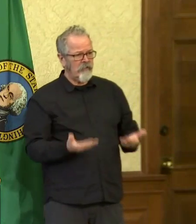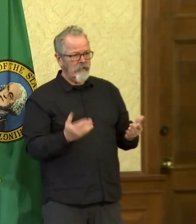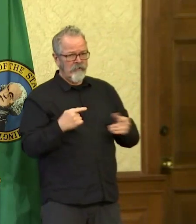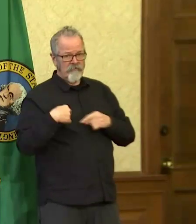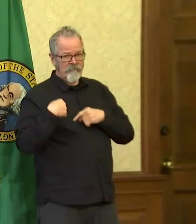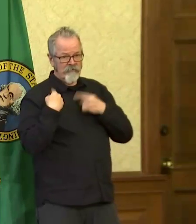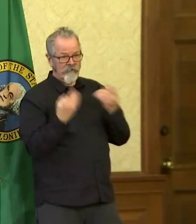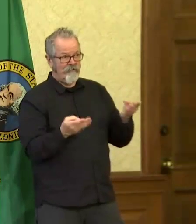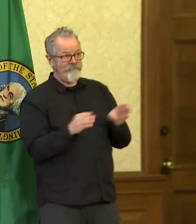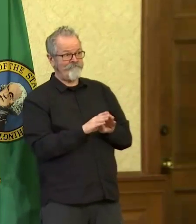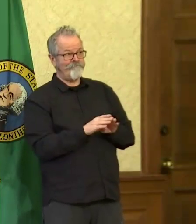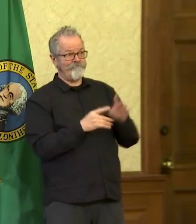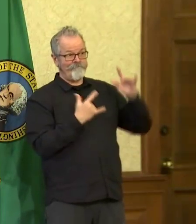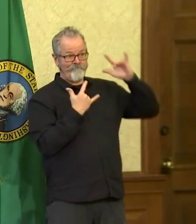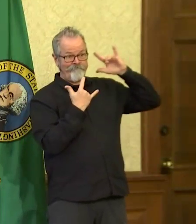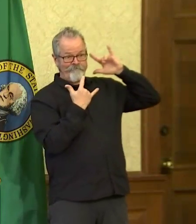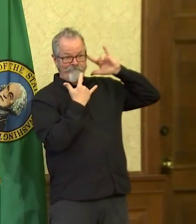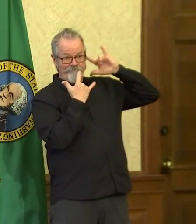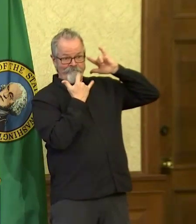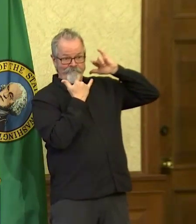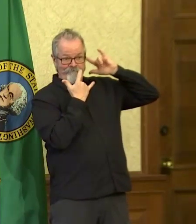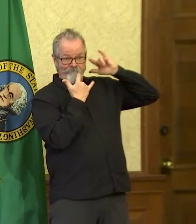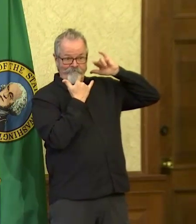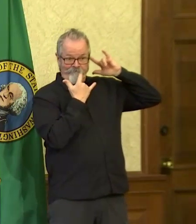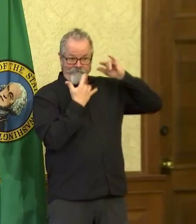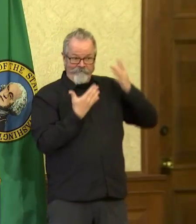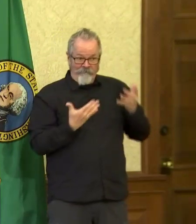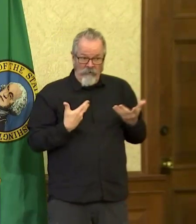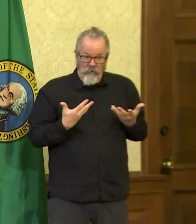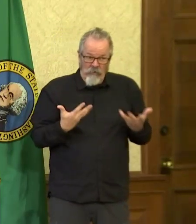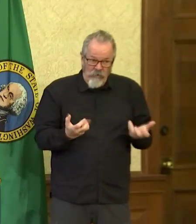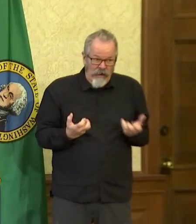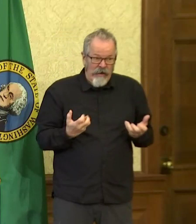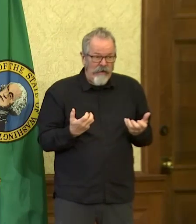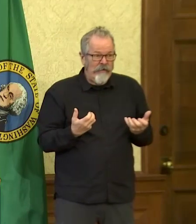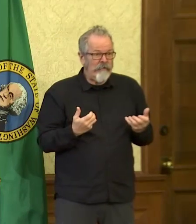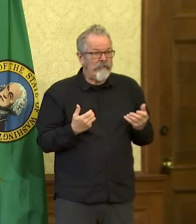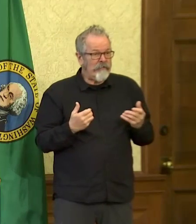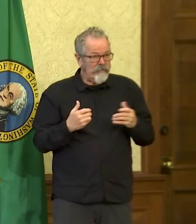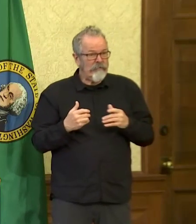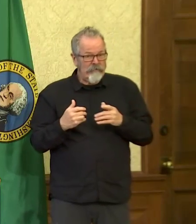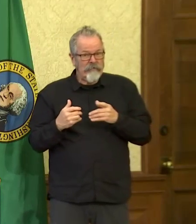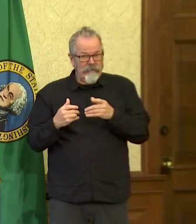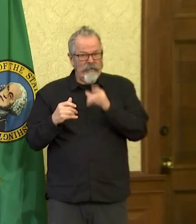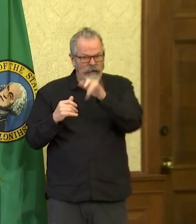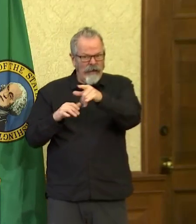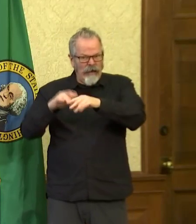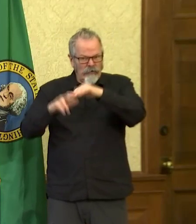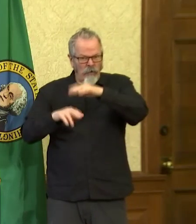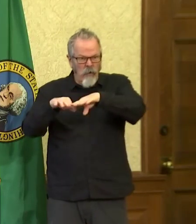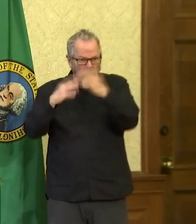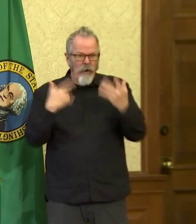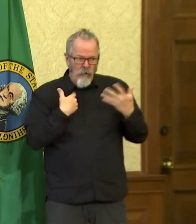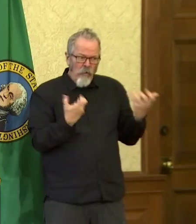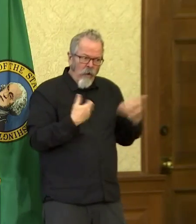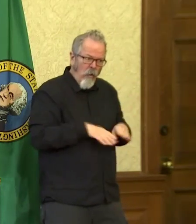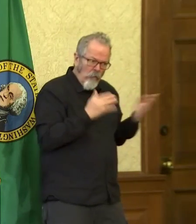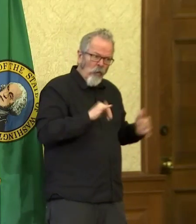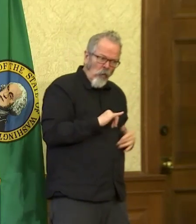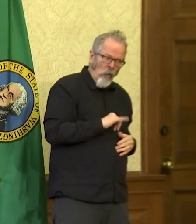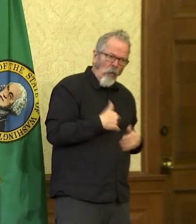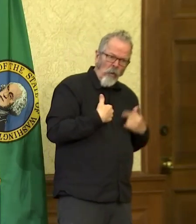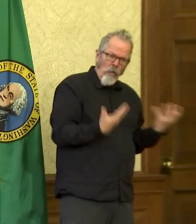the construction, perhaps that Owen does. They think they're capable of doing that and opening up. What would you say to them about why that's not going to